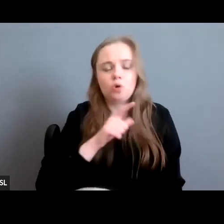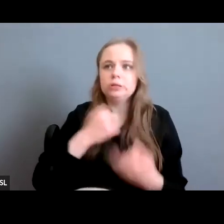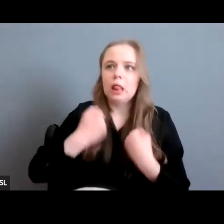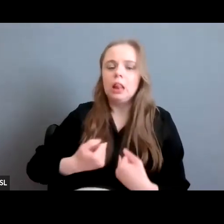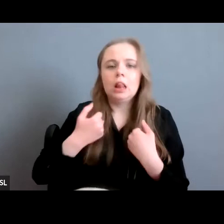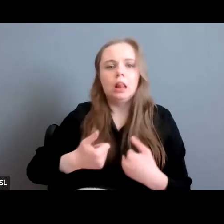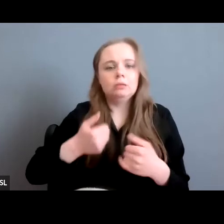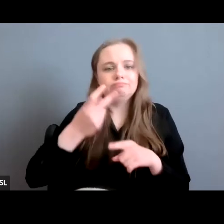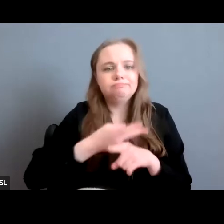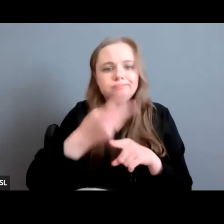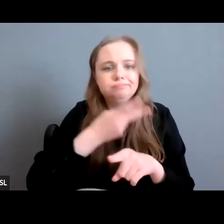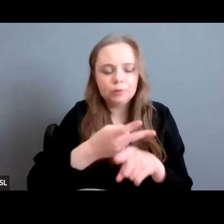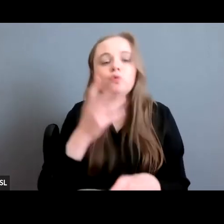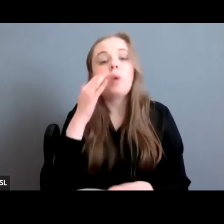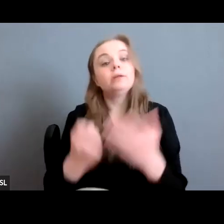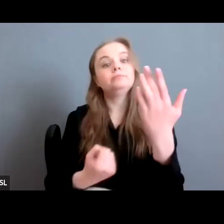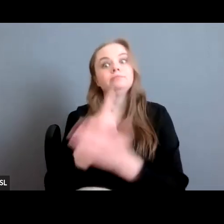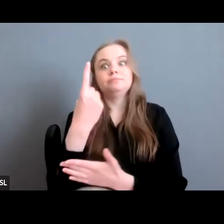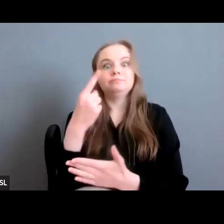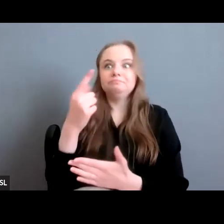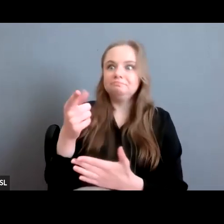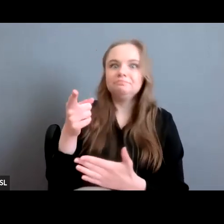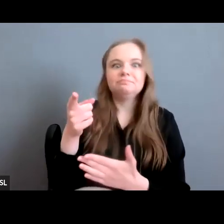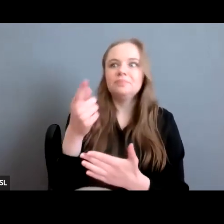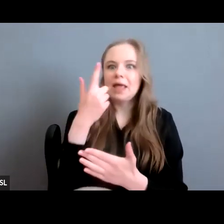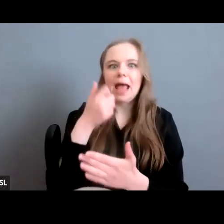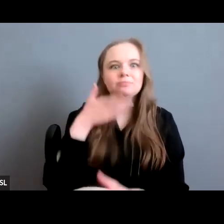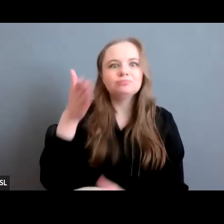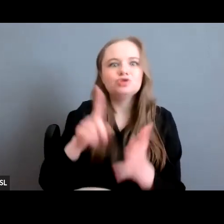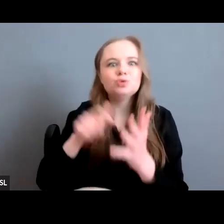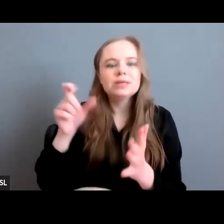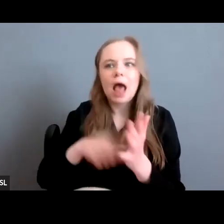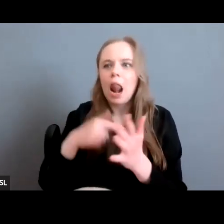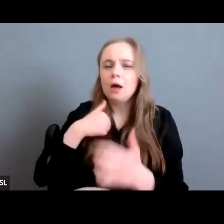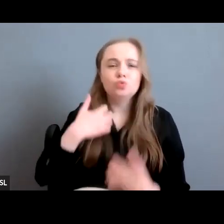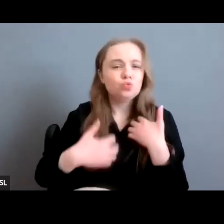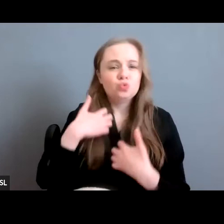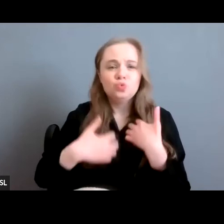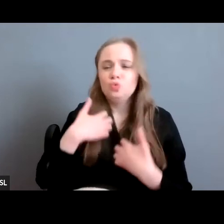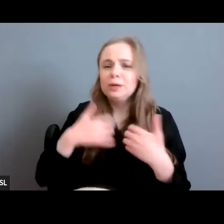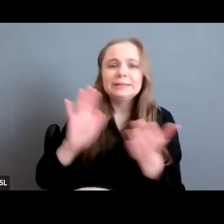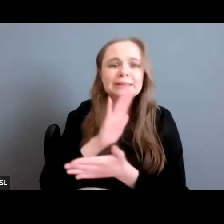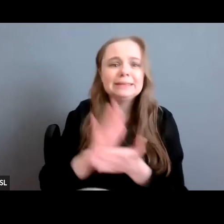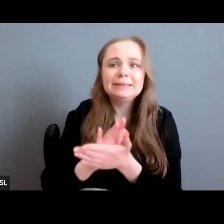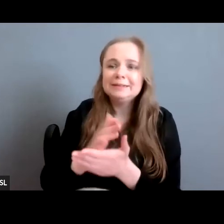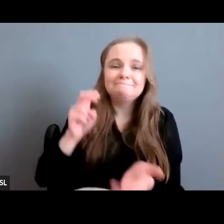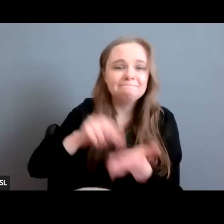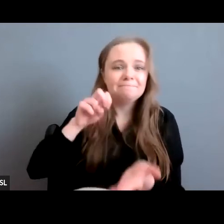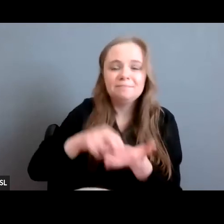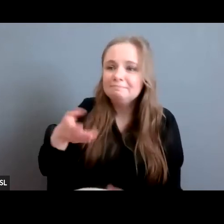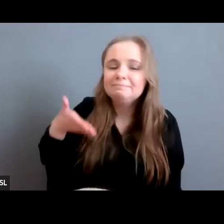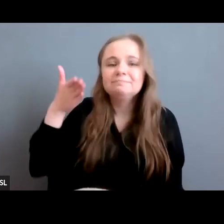and to attend UCL, I chose to grab onto it with both arms and to really make the most of that